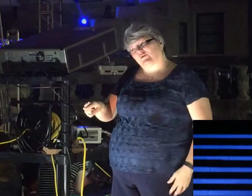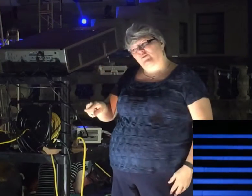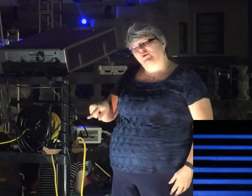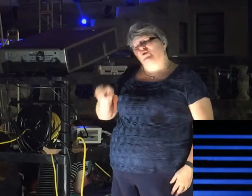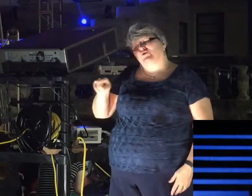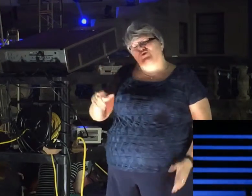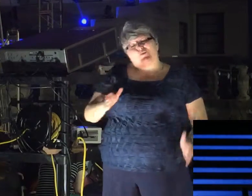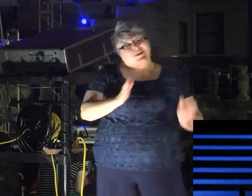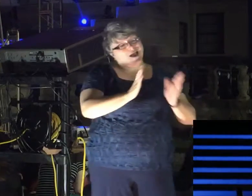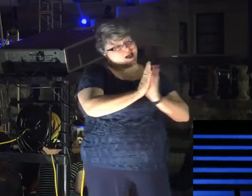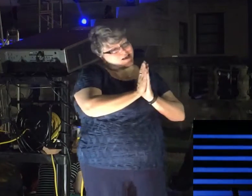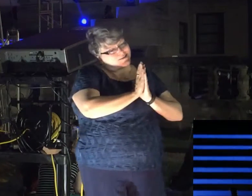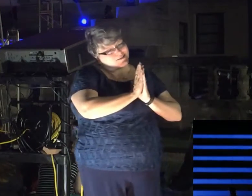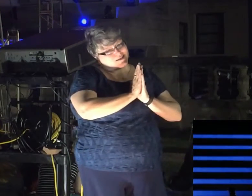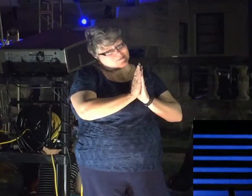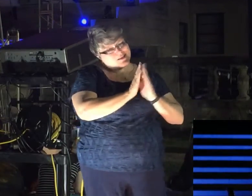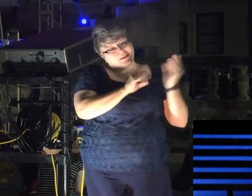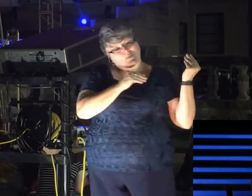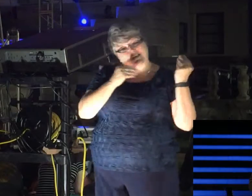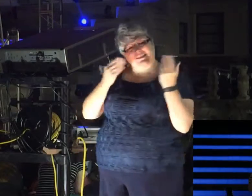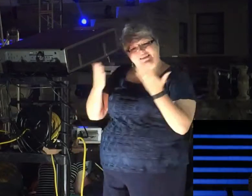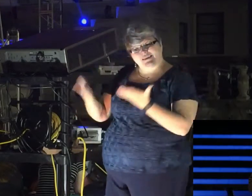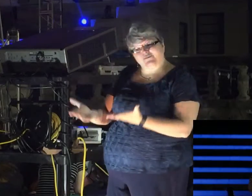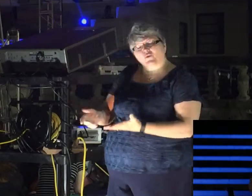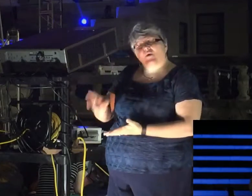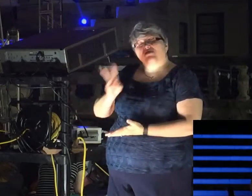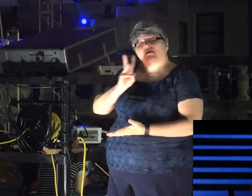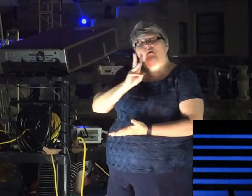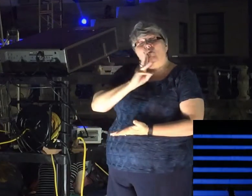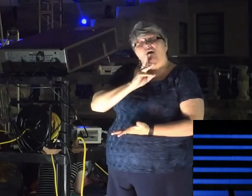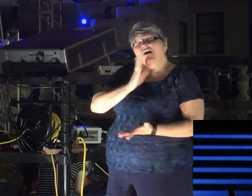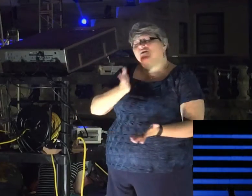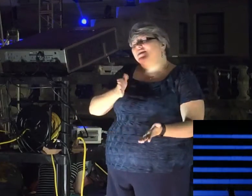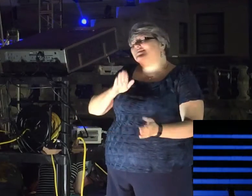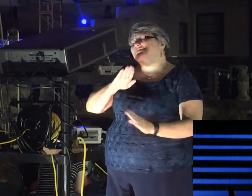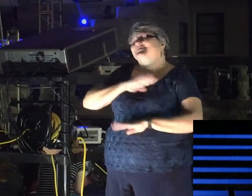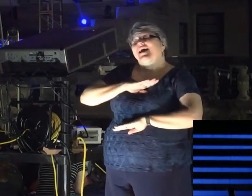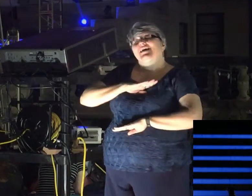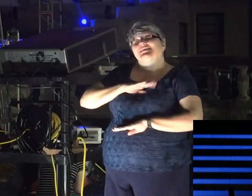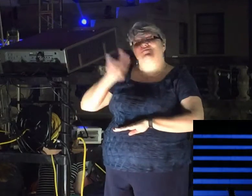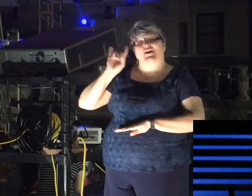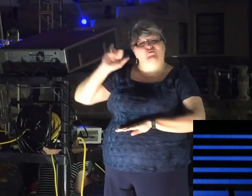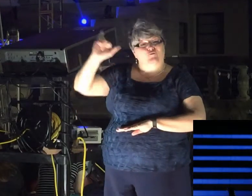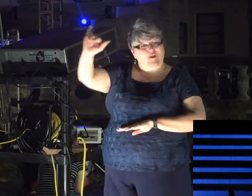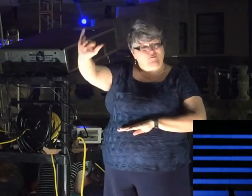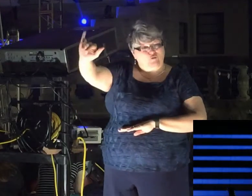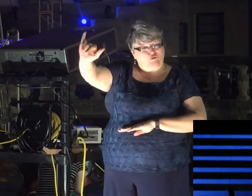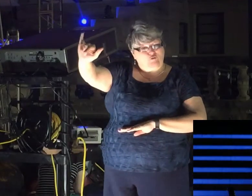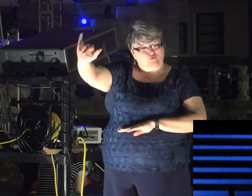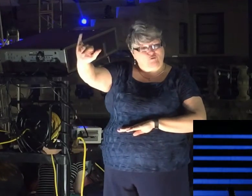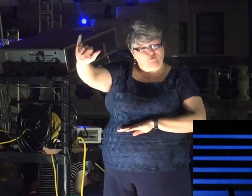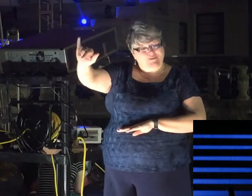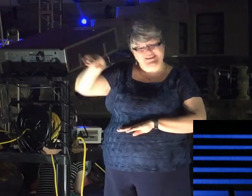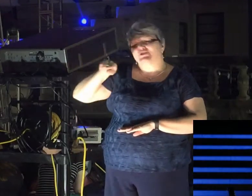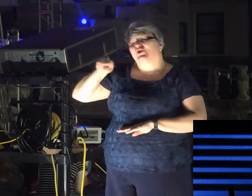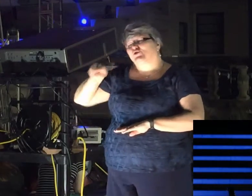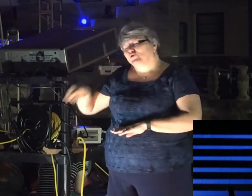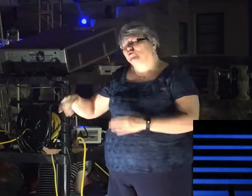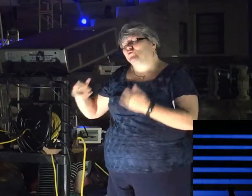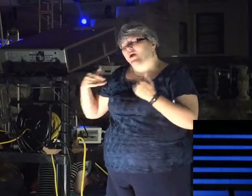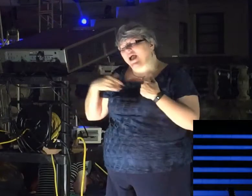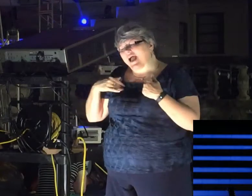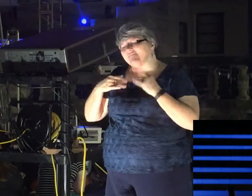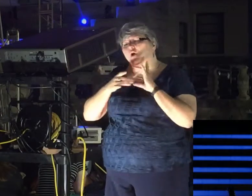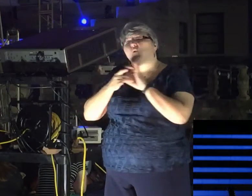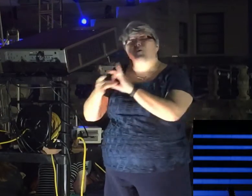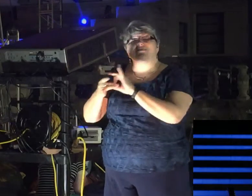to you, you would ask him, and he would give you the water that satisfies you forever. He